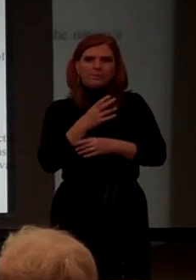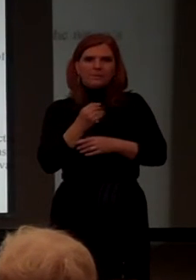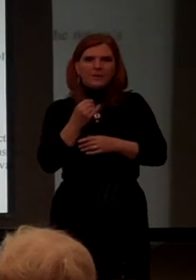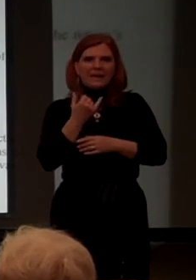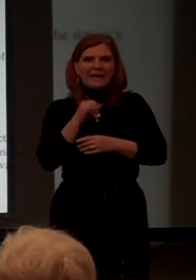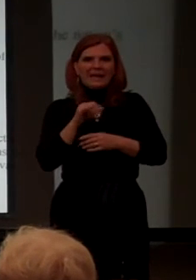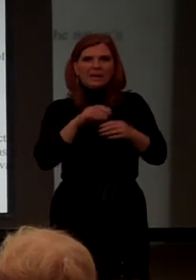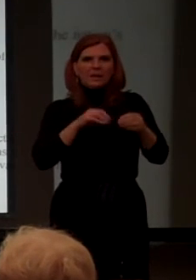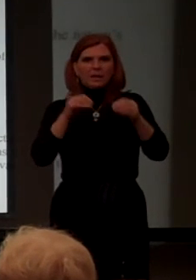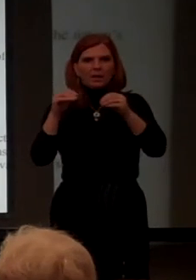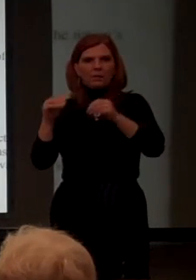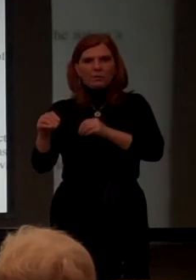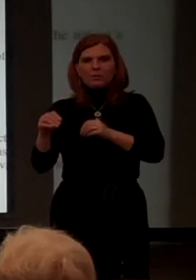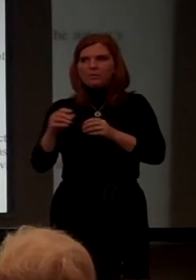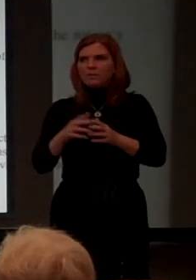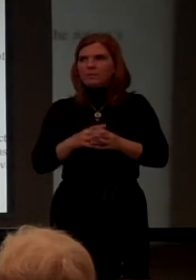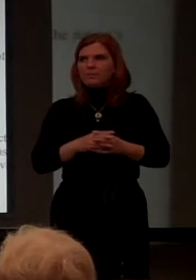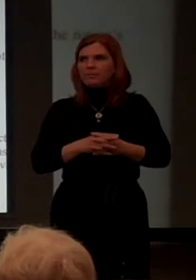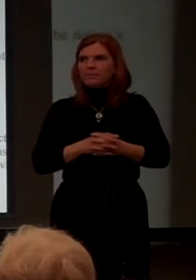they moved it.